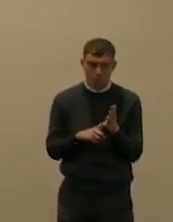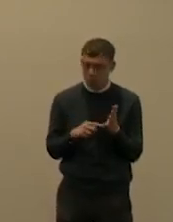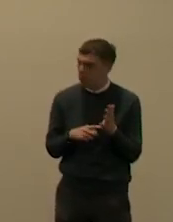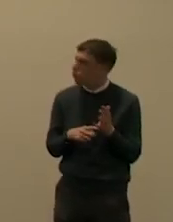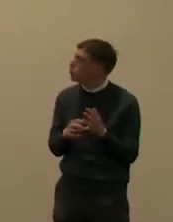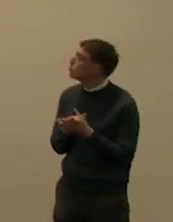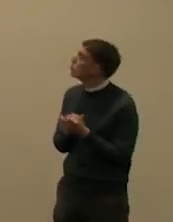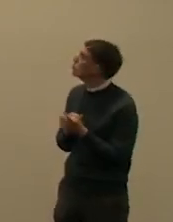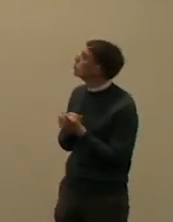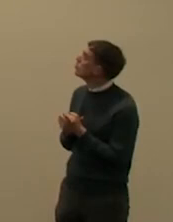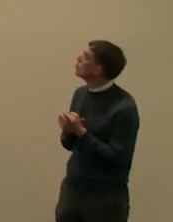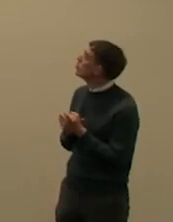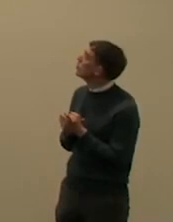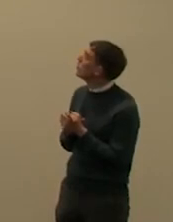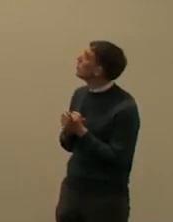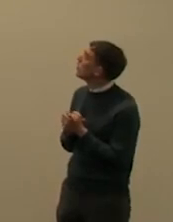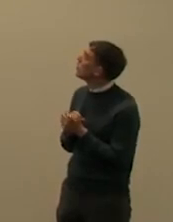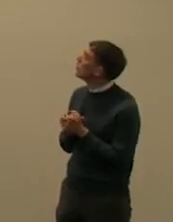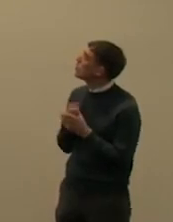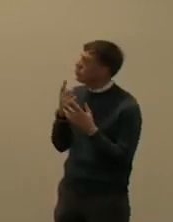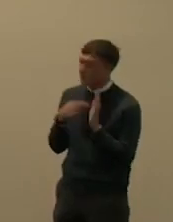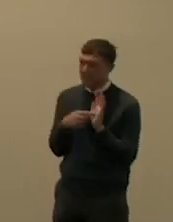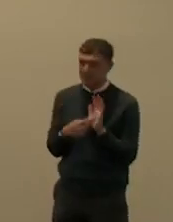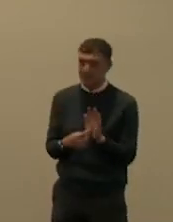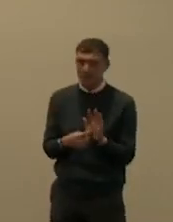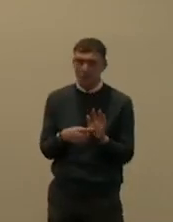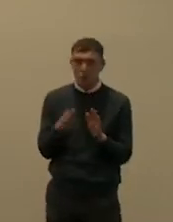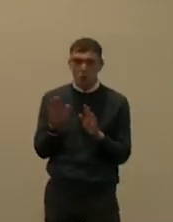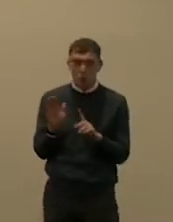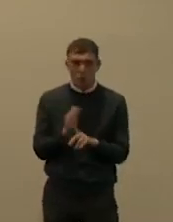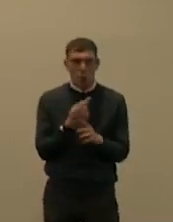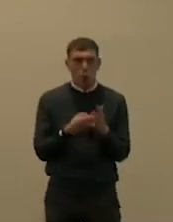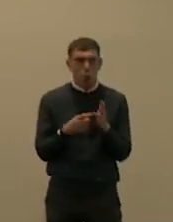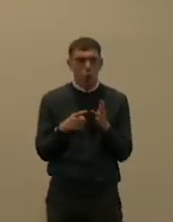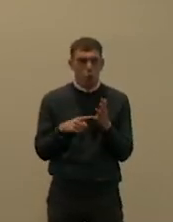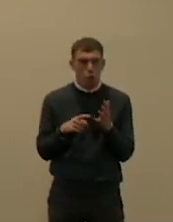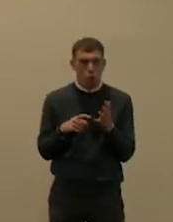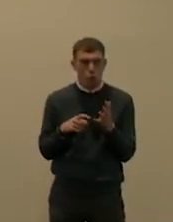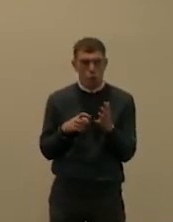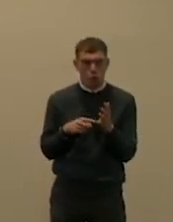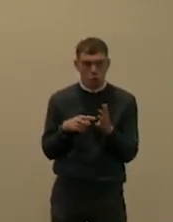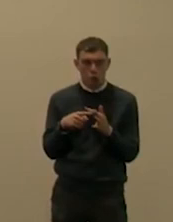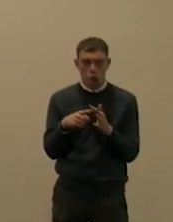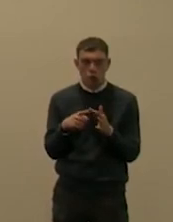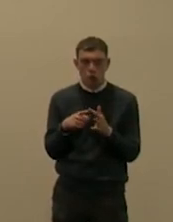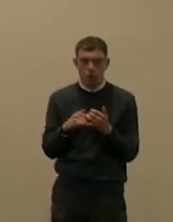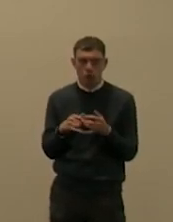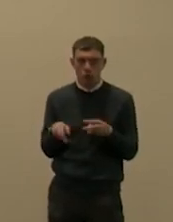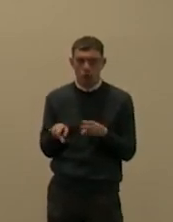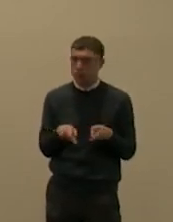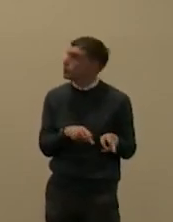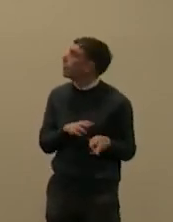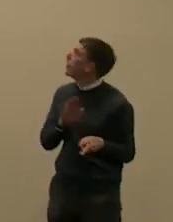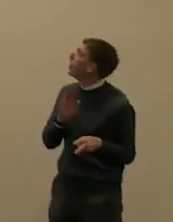And here you can see all routes from all locations with the different path in this